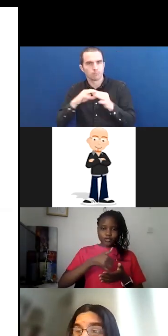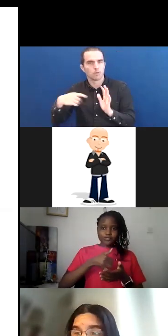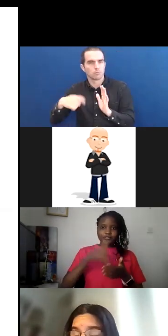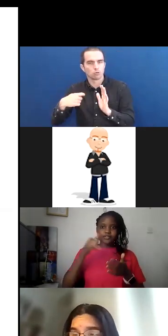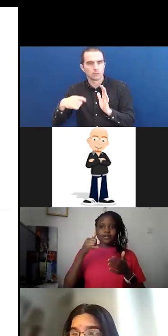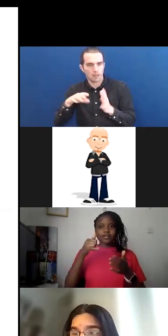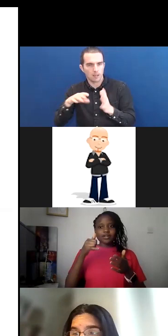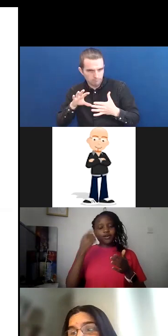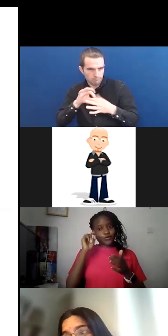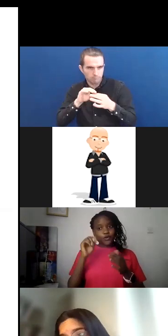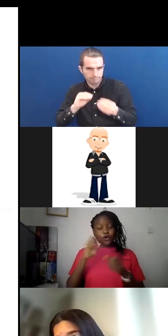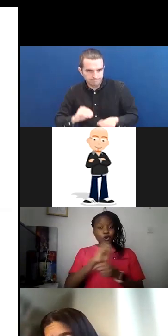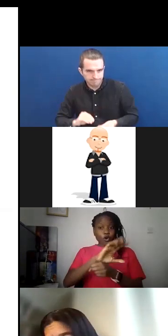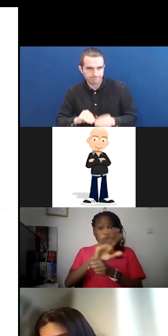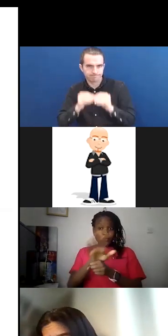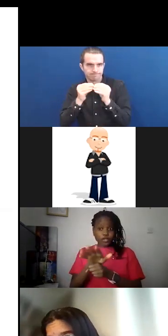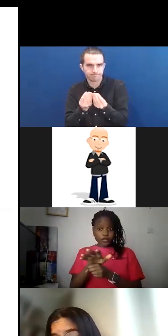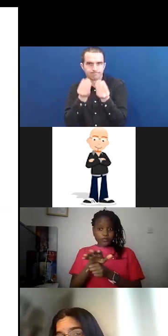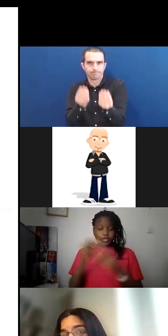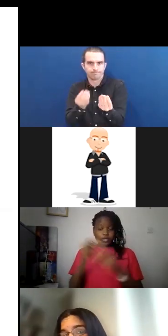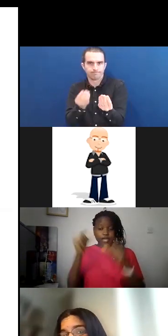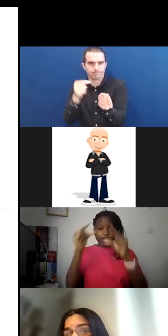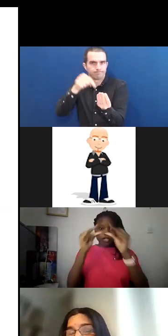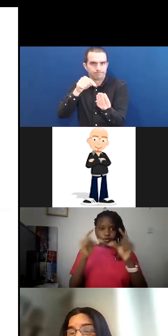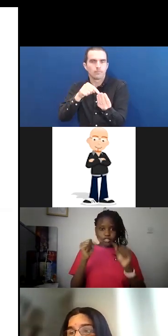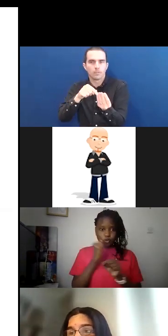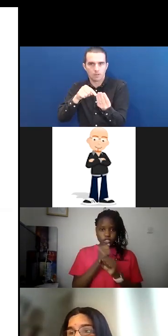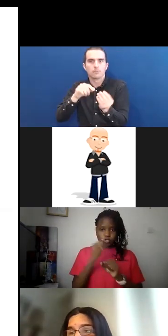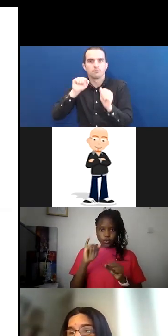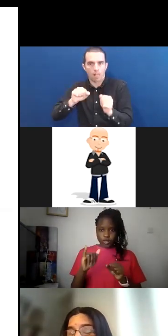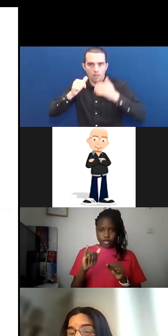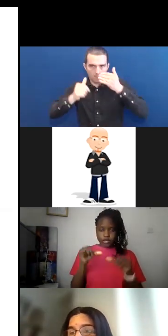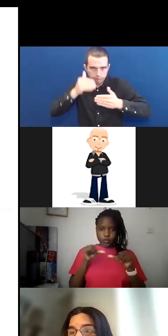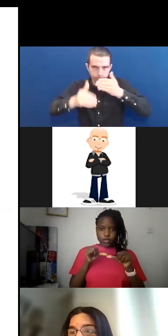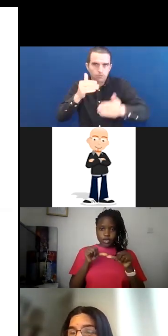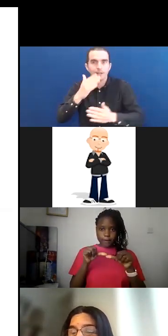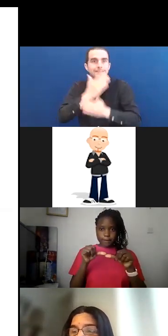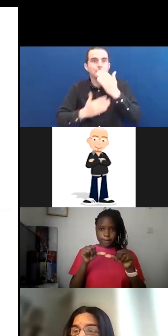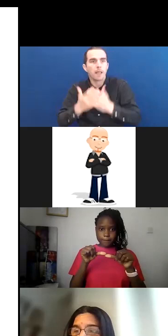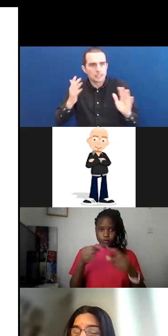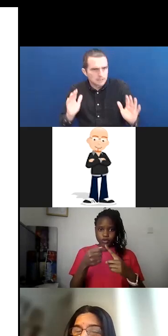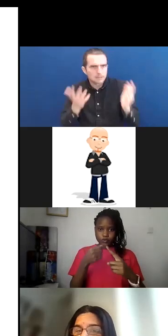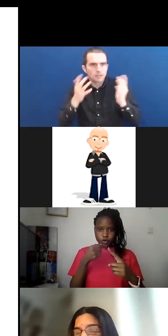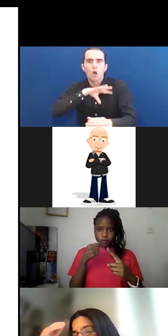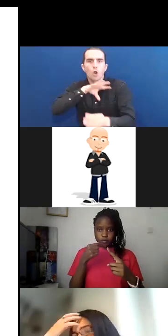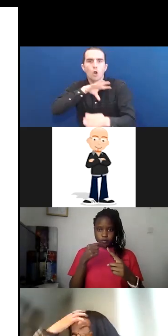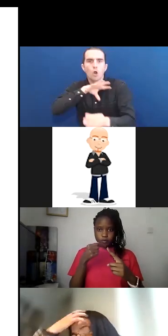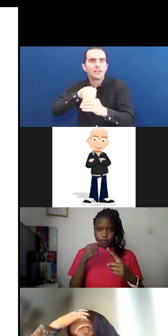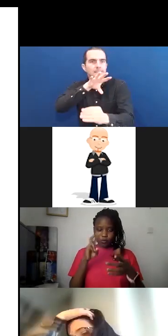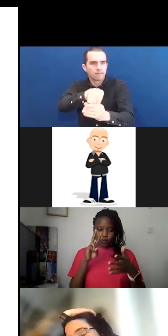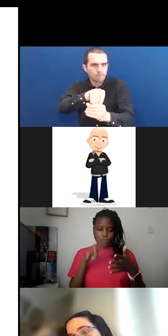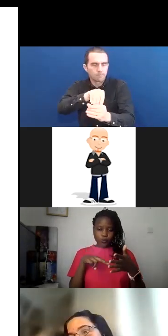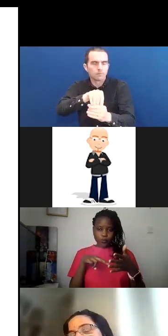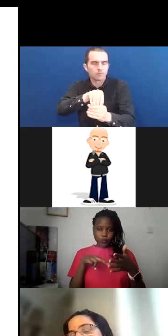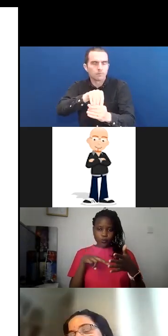for COVID-19 and what UNESCO is doing in it. And we are moving from, we're actually looking also not just at